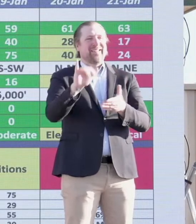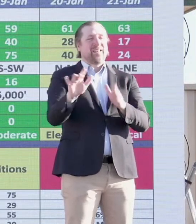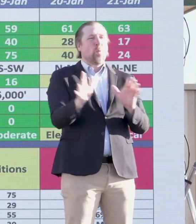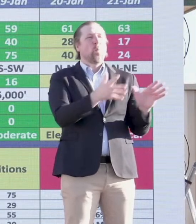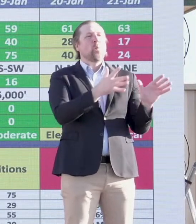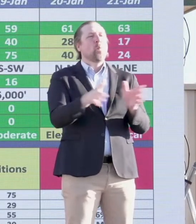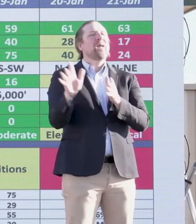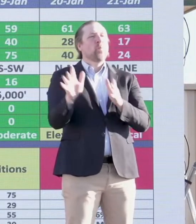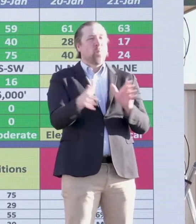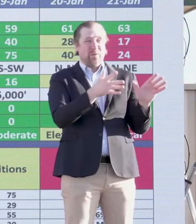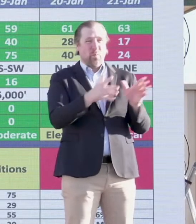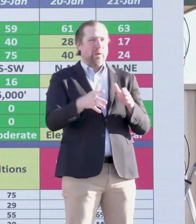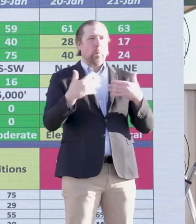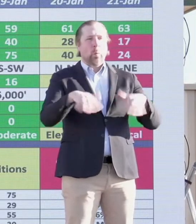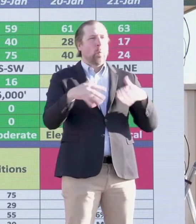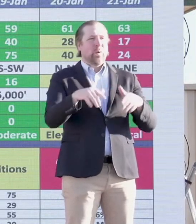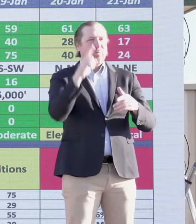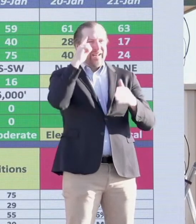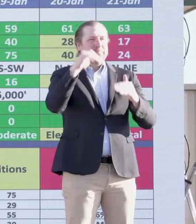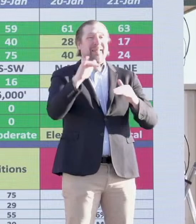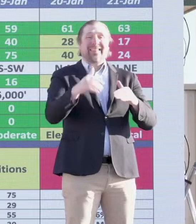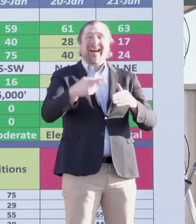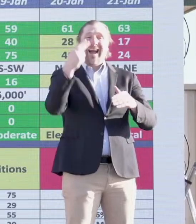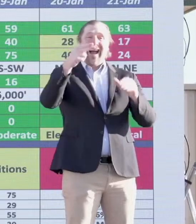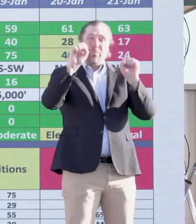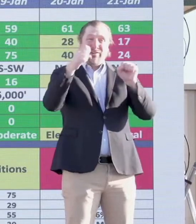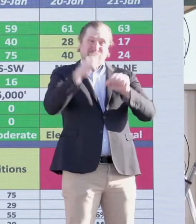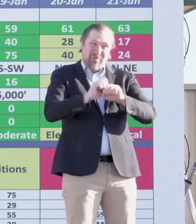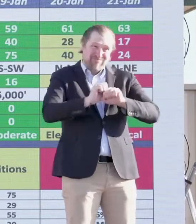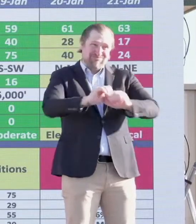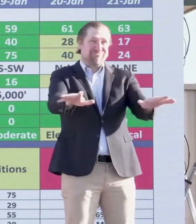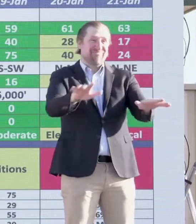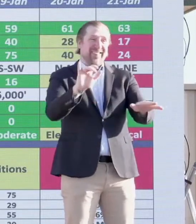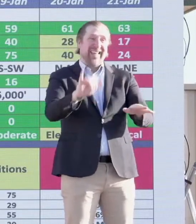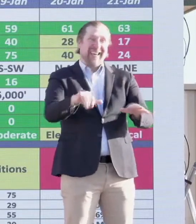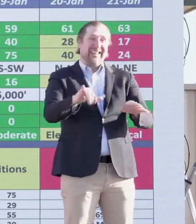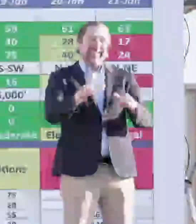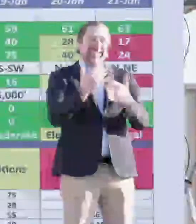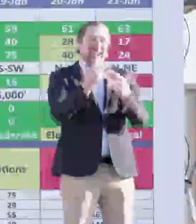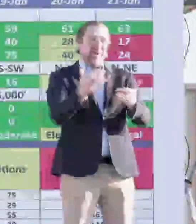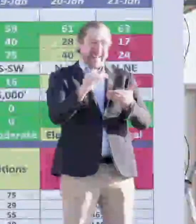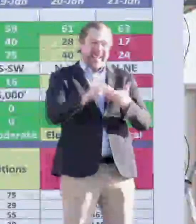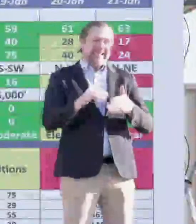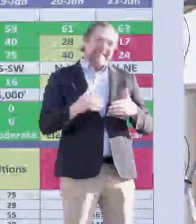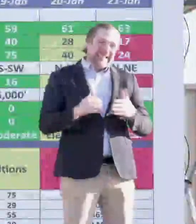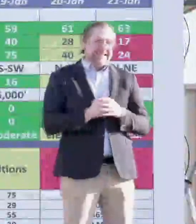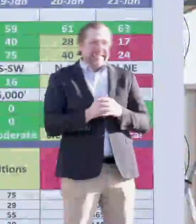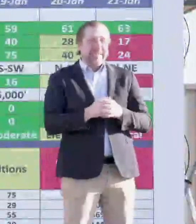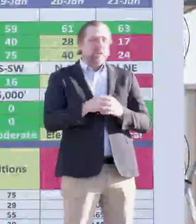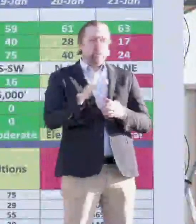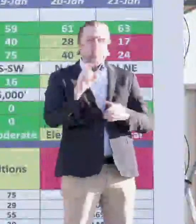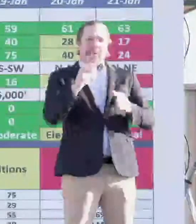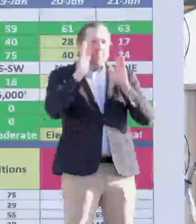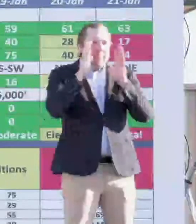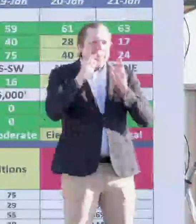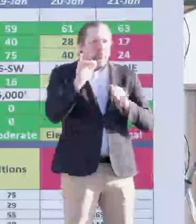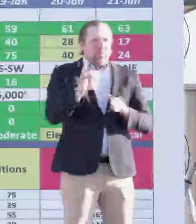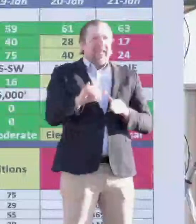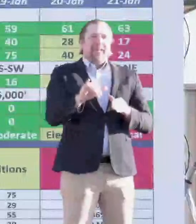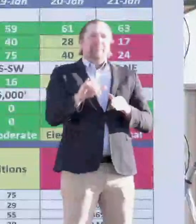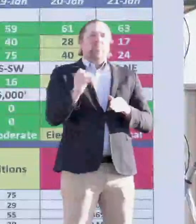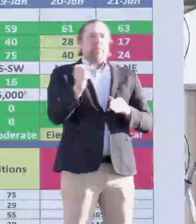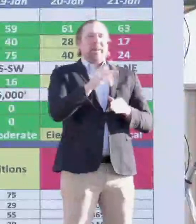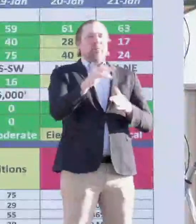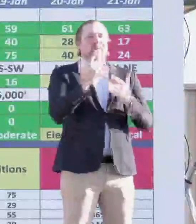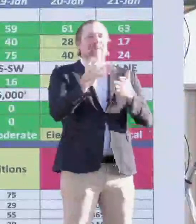winds, you can expect the high potential for widespread critical fire weather conditions. So definitely we're going to be back with some fire